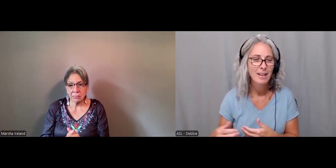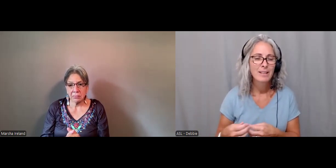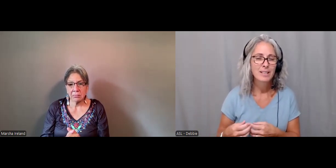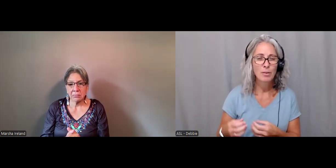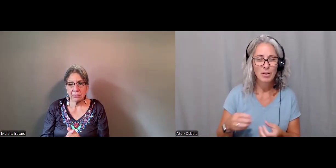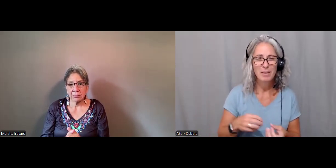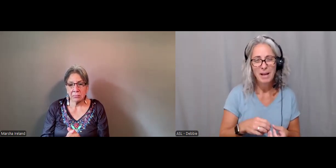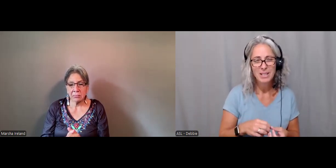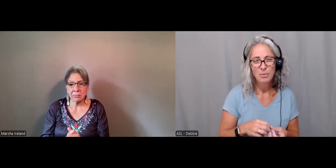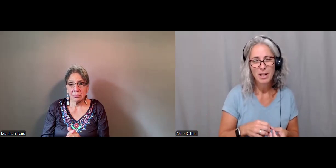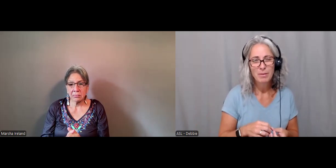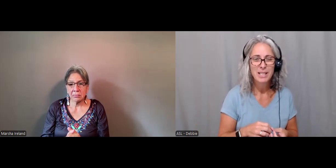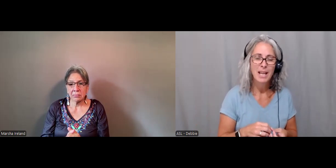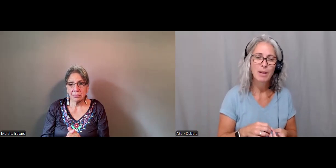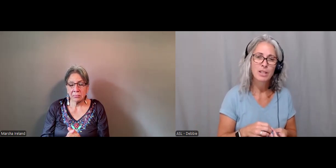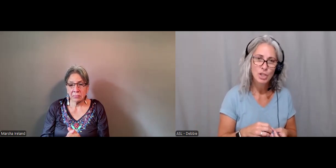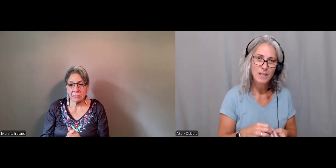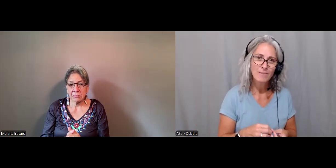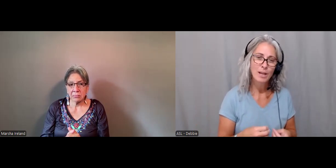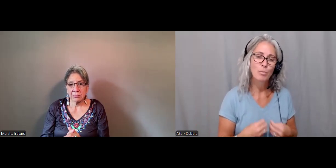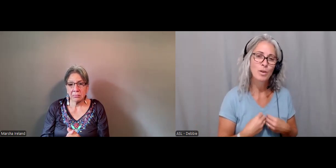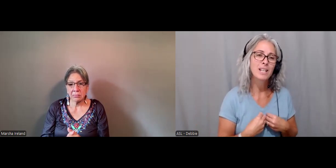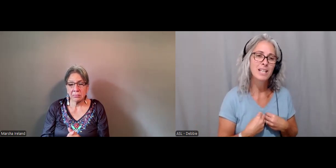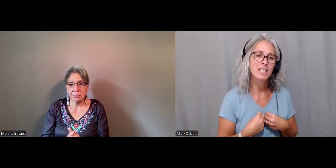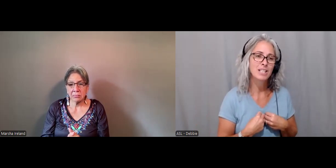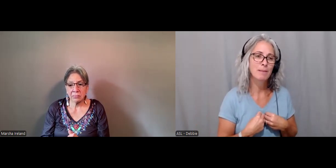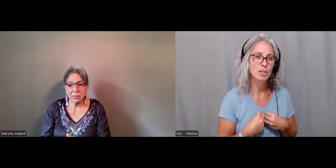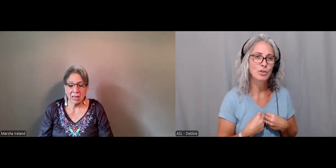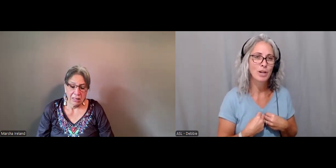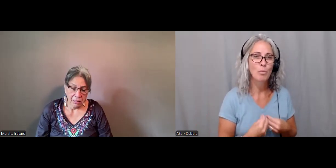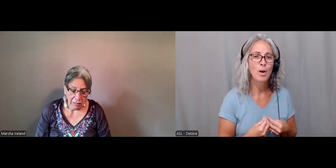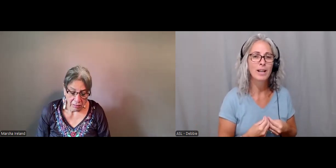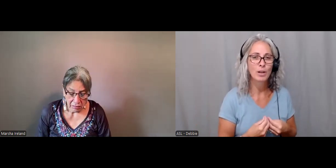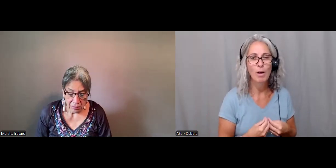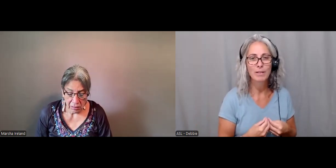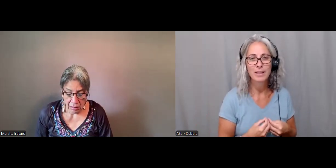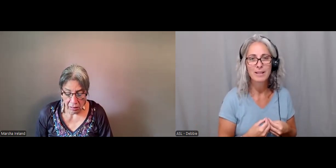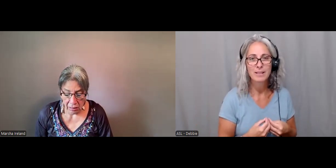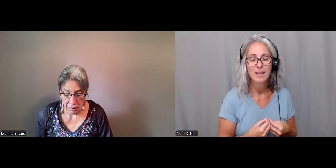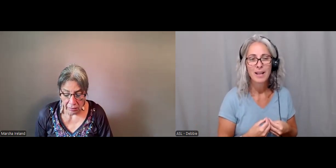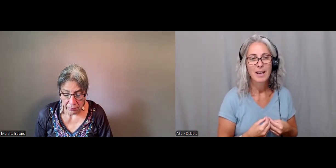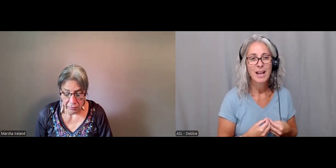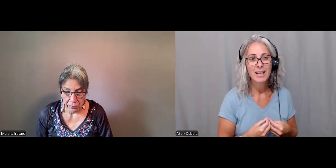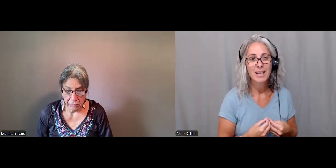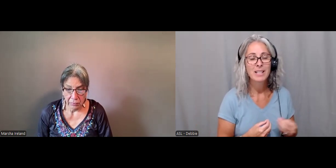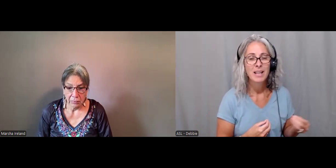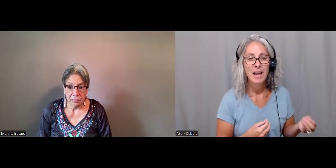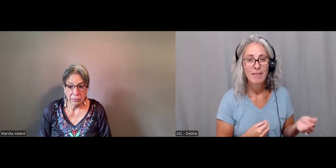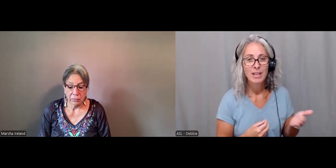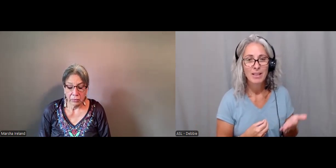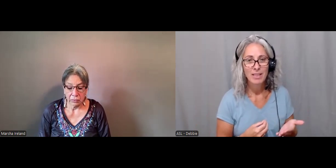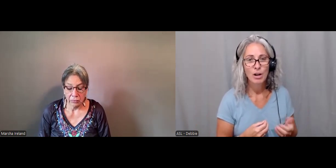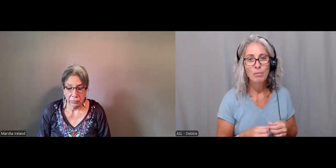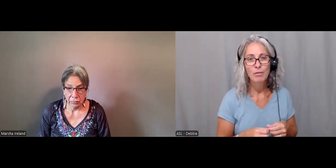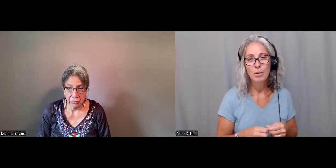that. It's like back to what I was saying with the chiefs, that we need to demonstrate what equality is. And that is